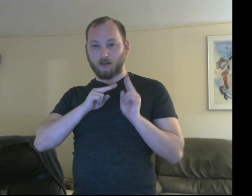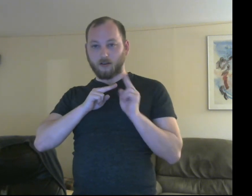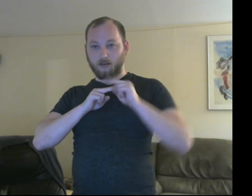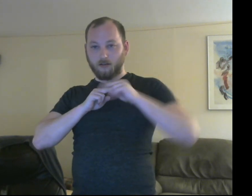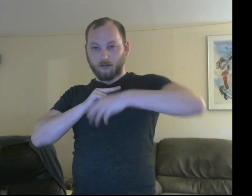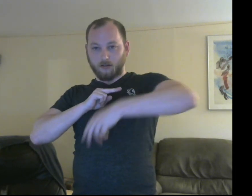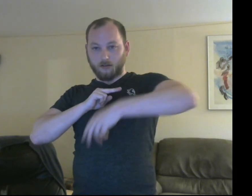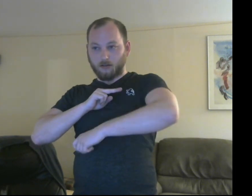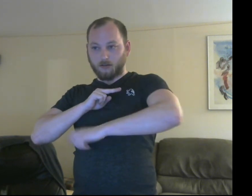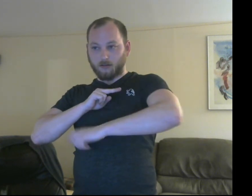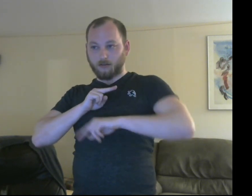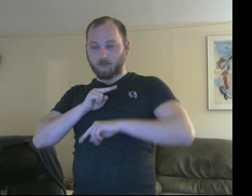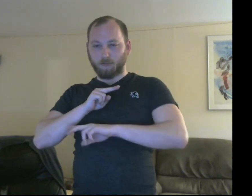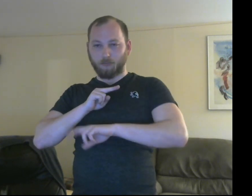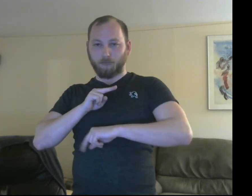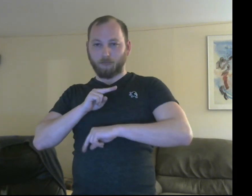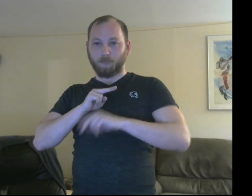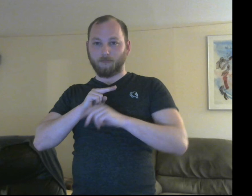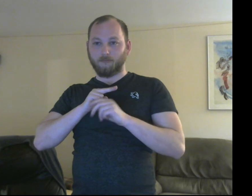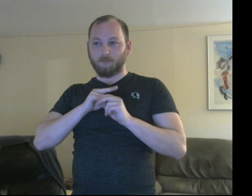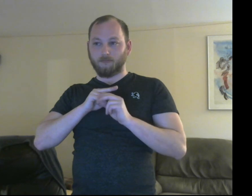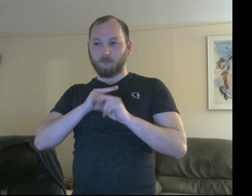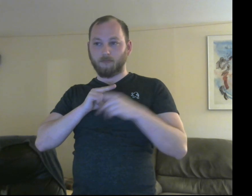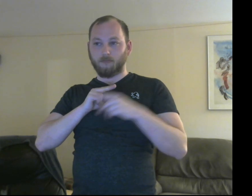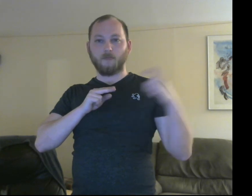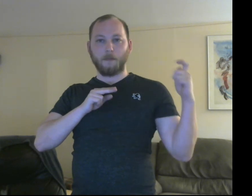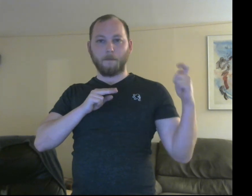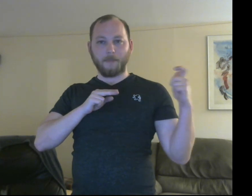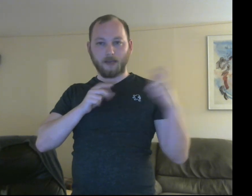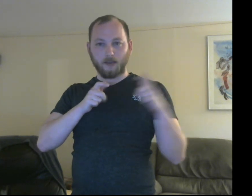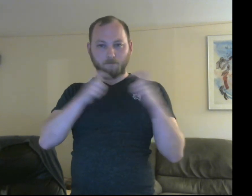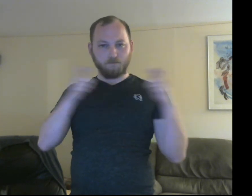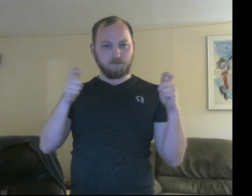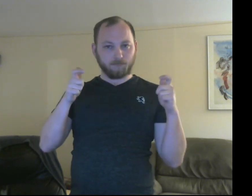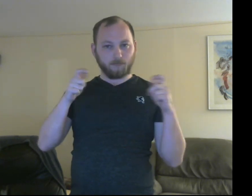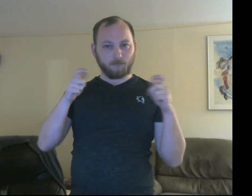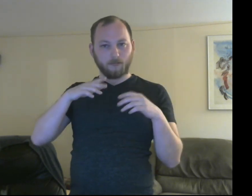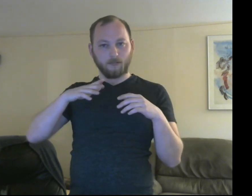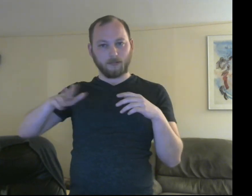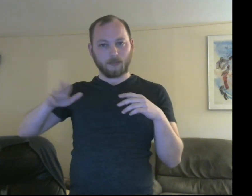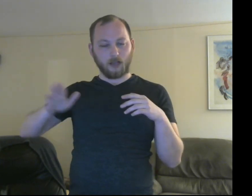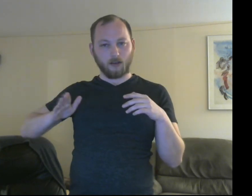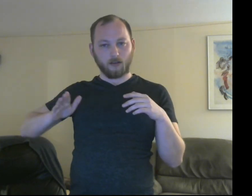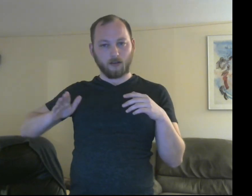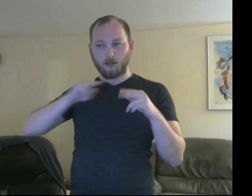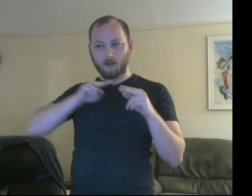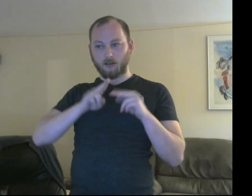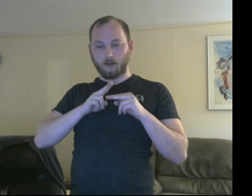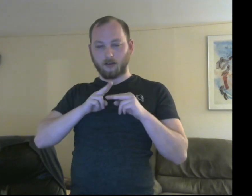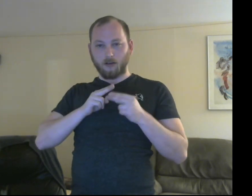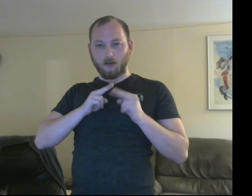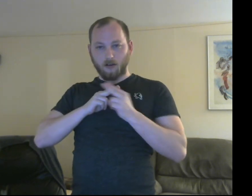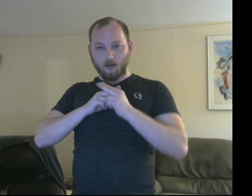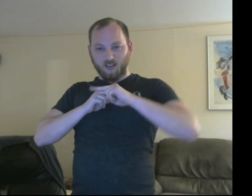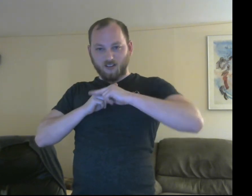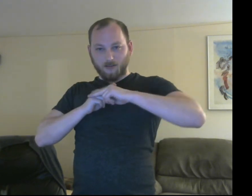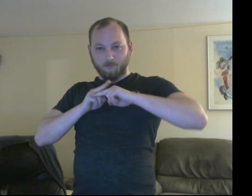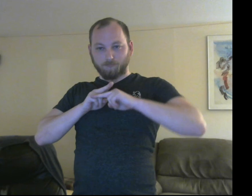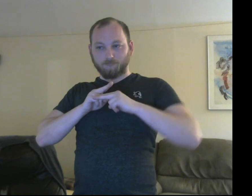hand. You're taking your fat side and wrapping it over. Now what this does is